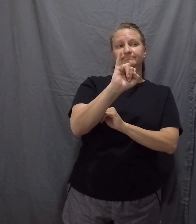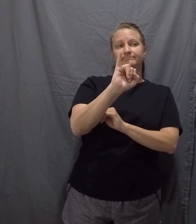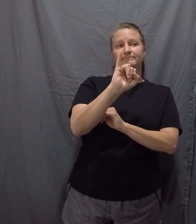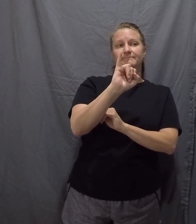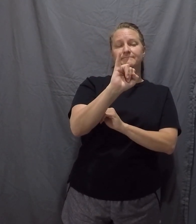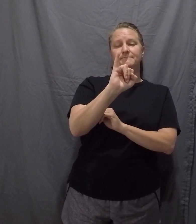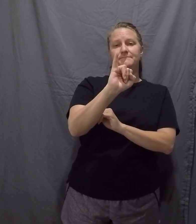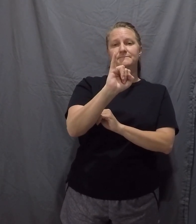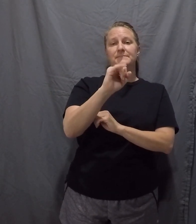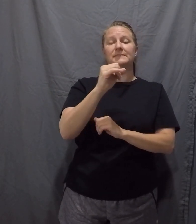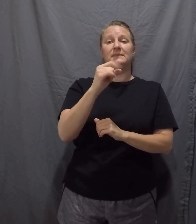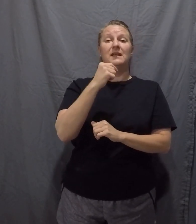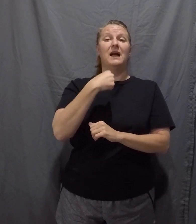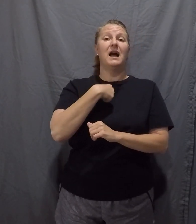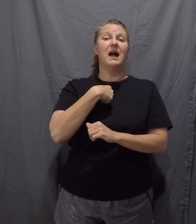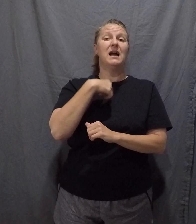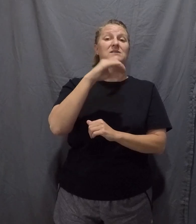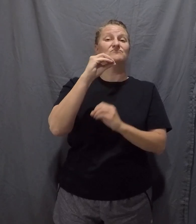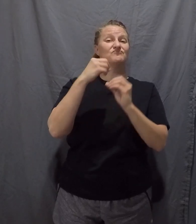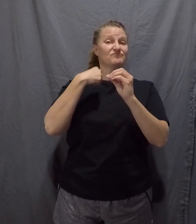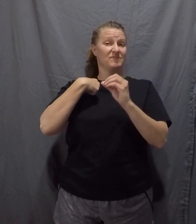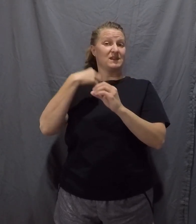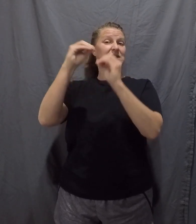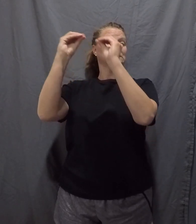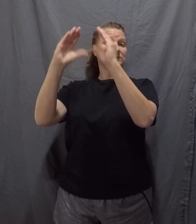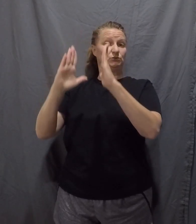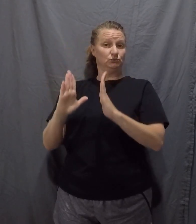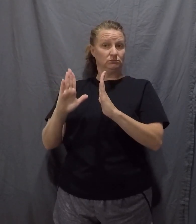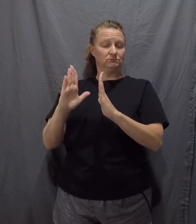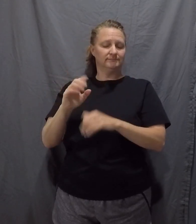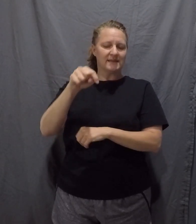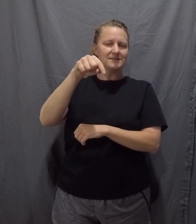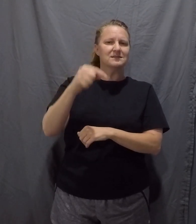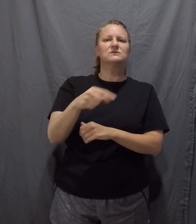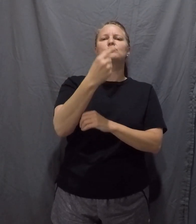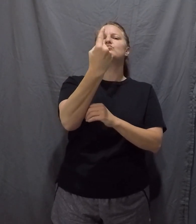am a teacher. Okay? This is one sentence. So,